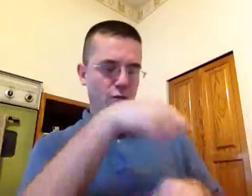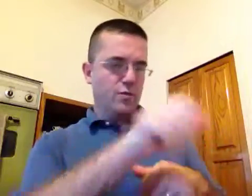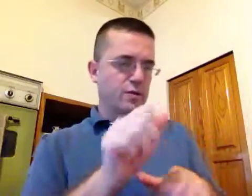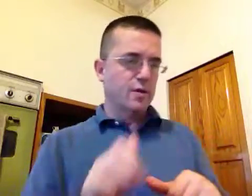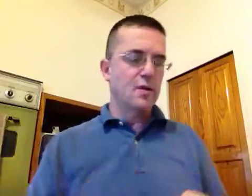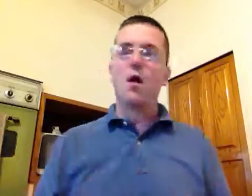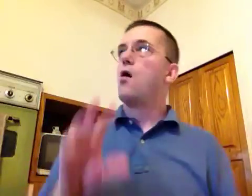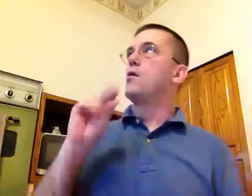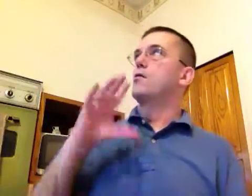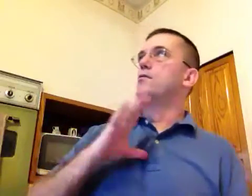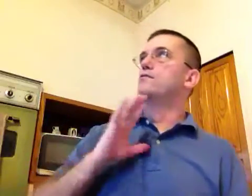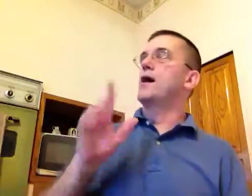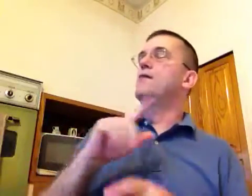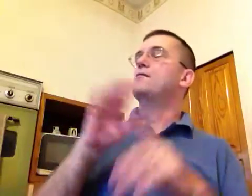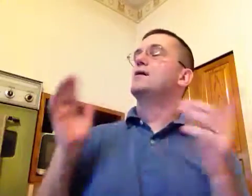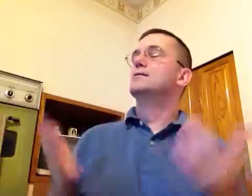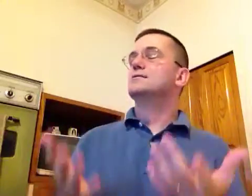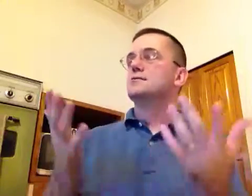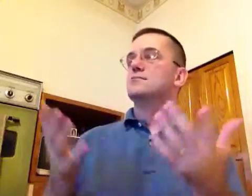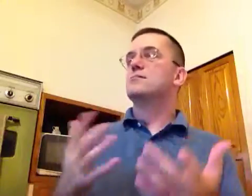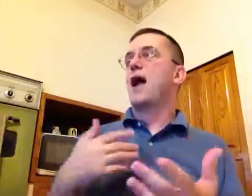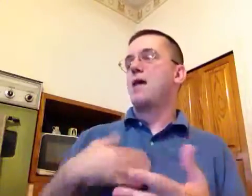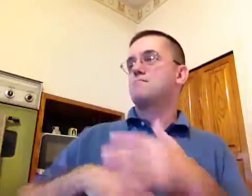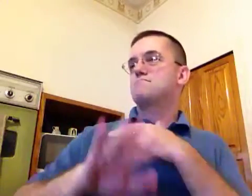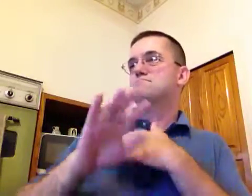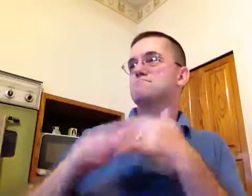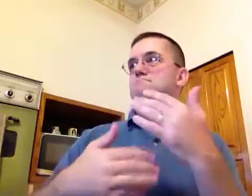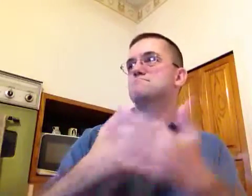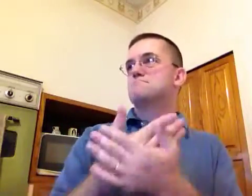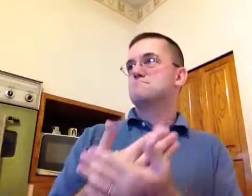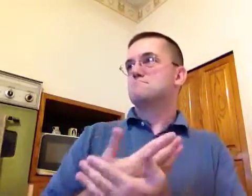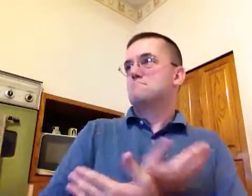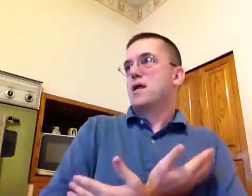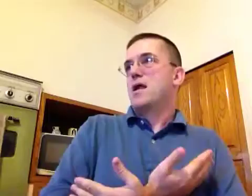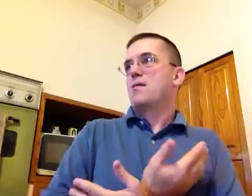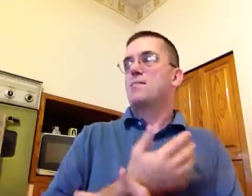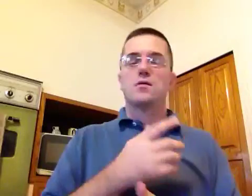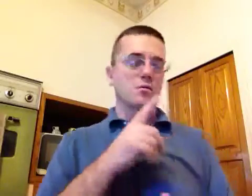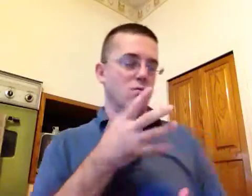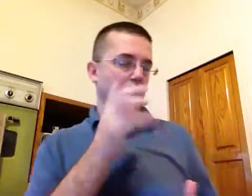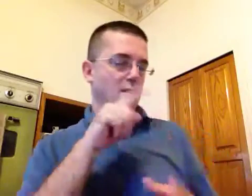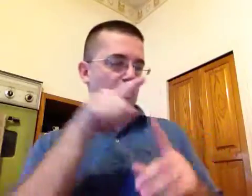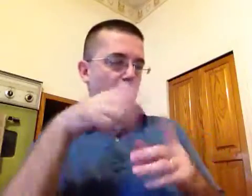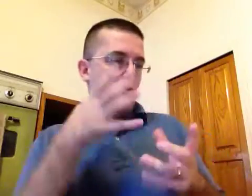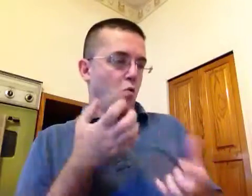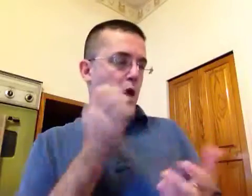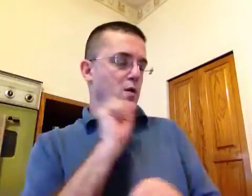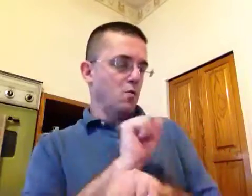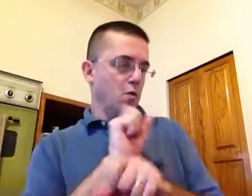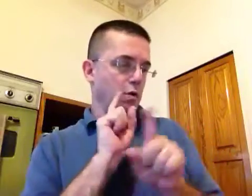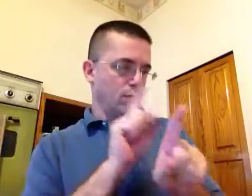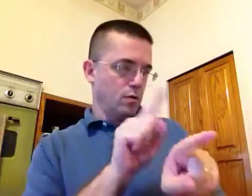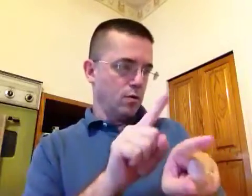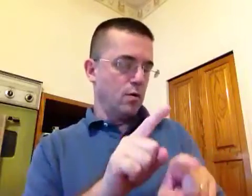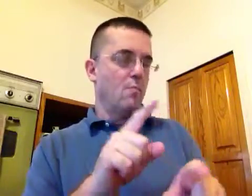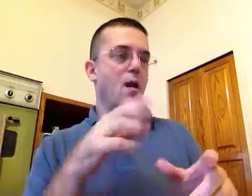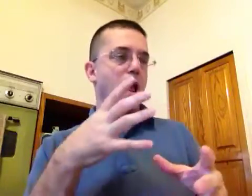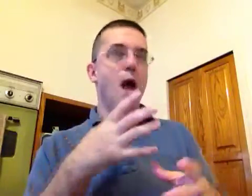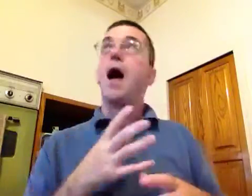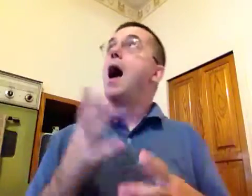fine on part-time because I had a baby about a year ago. And that's what you want to work. Yeah, I'd like to work part-time like I am currently doing.